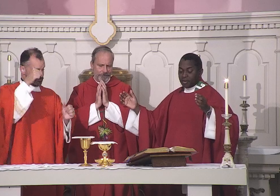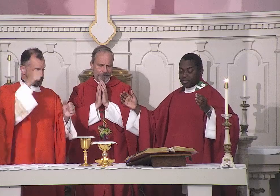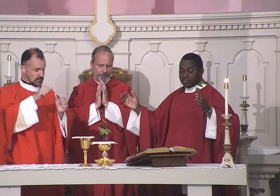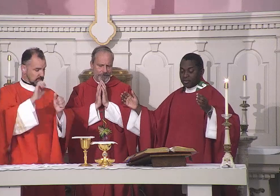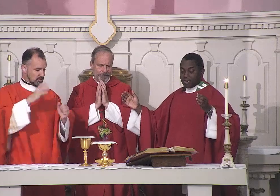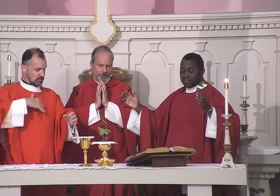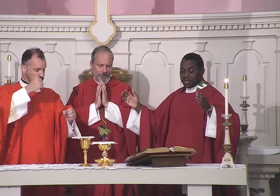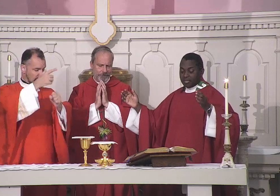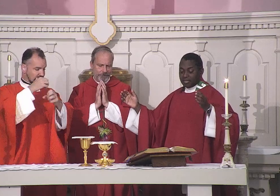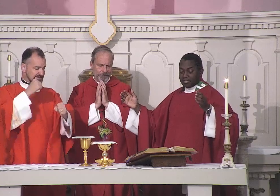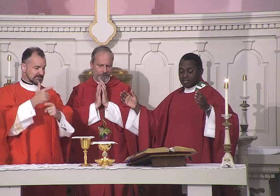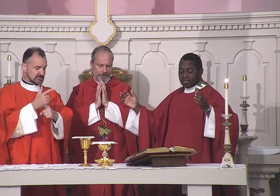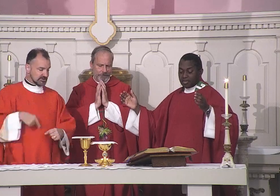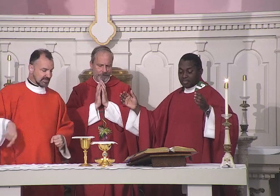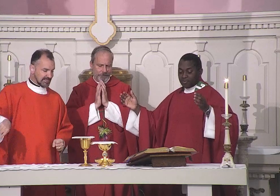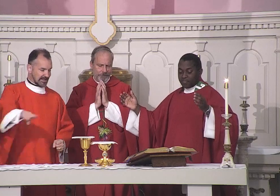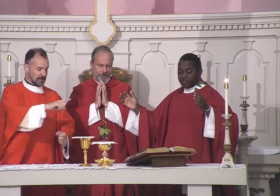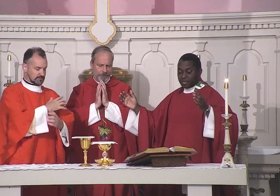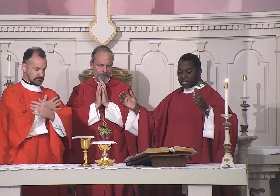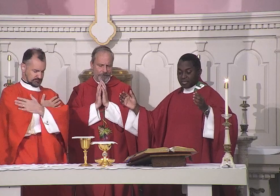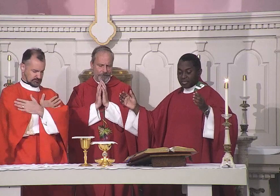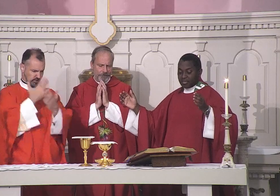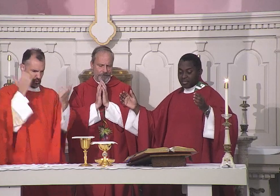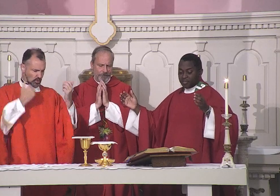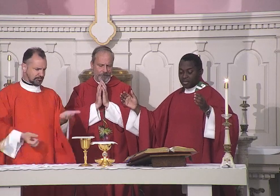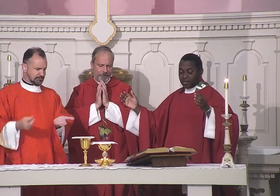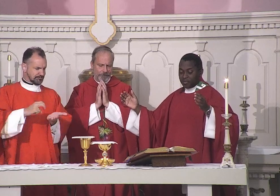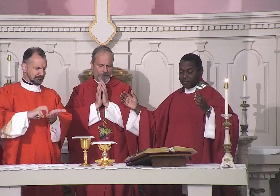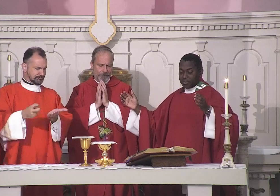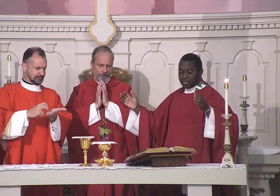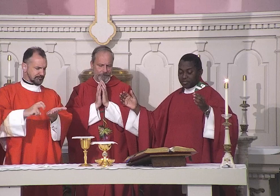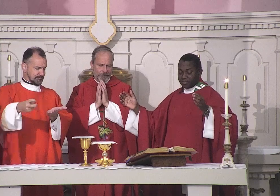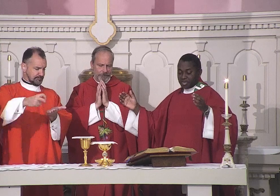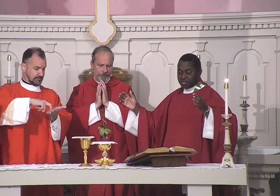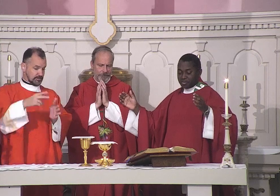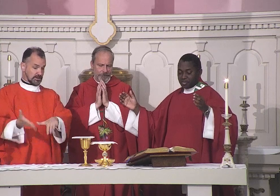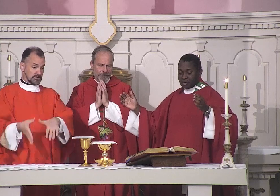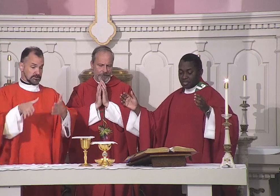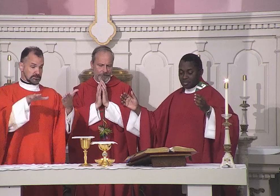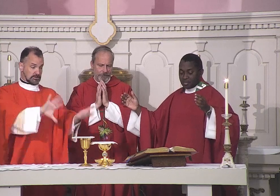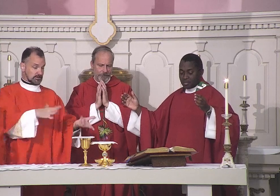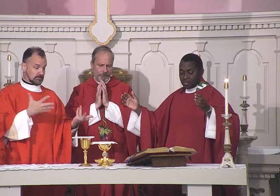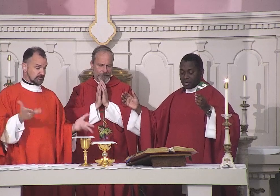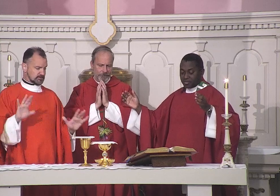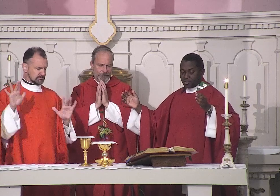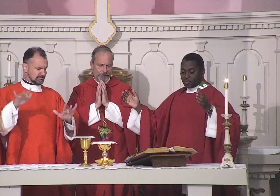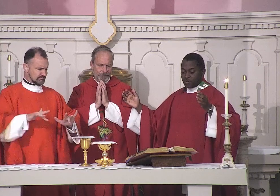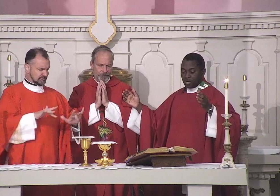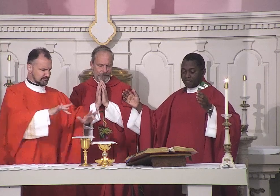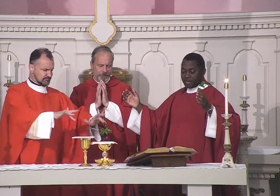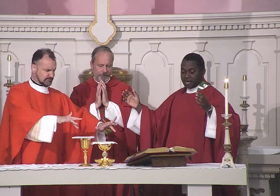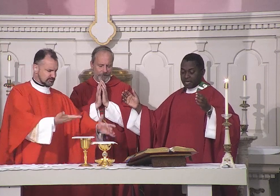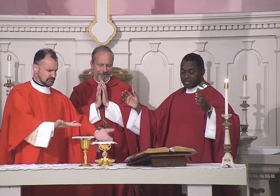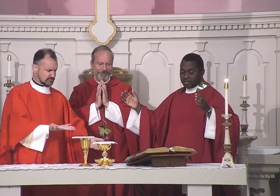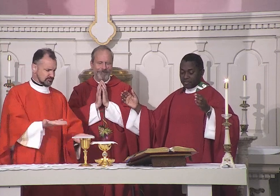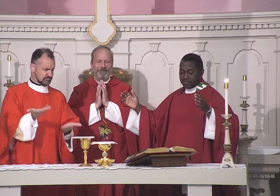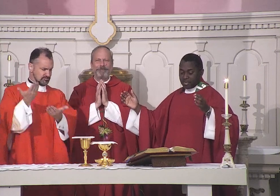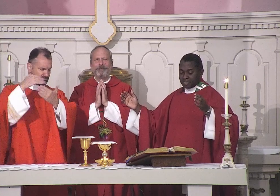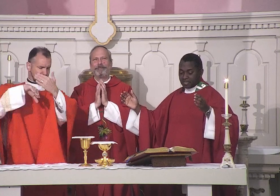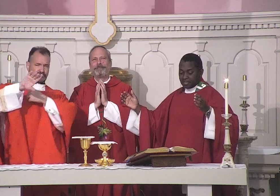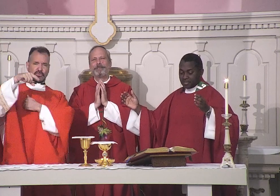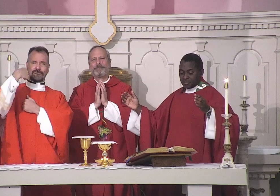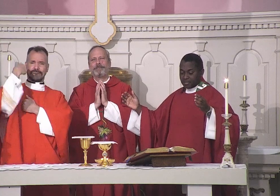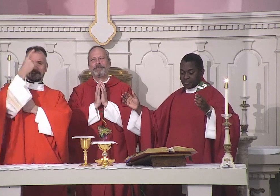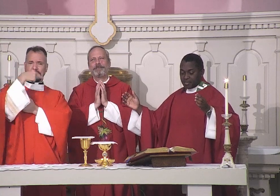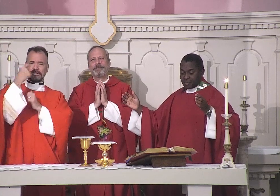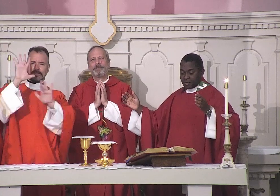Remember also our brothers and sisters who have fallen asleep in the hope of the resurrection, and all who have died in your